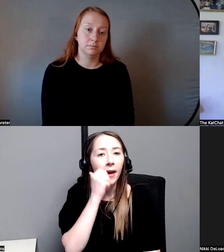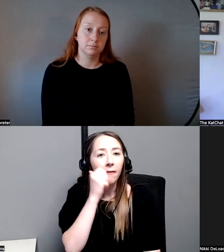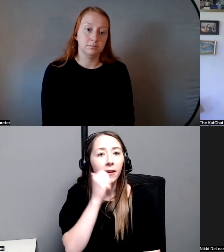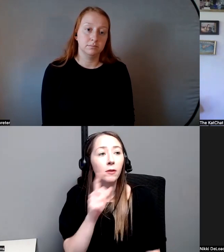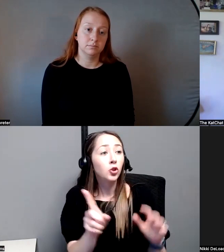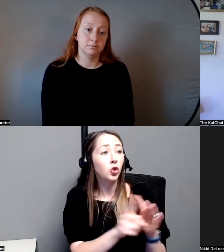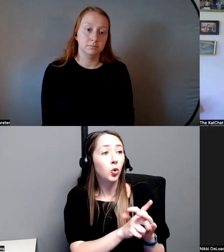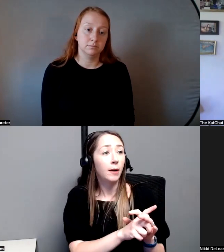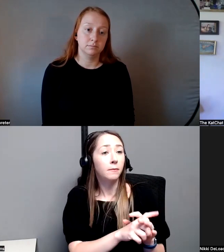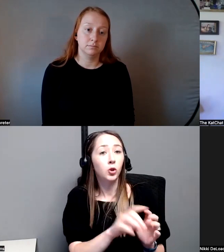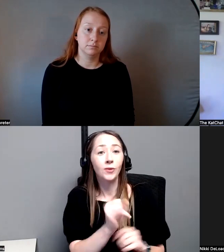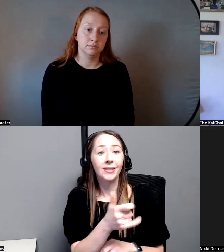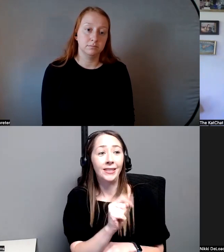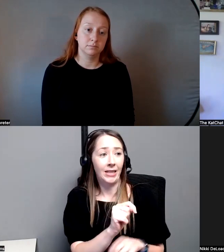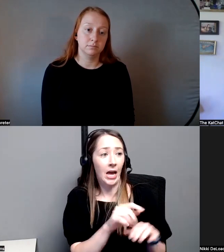set,